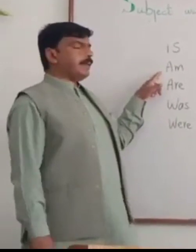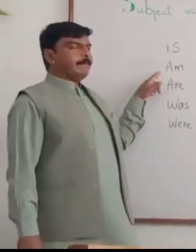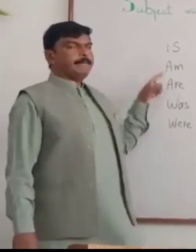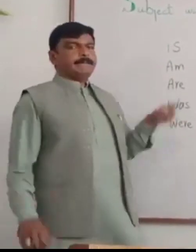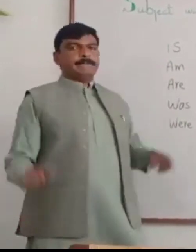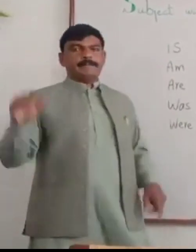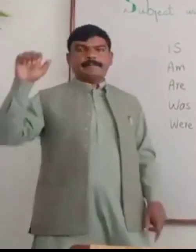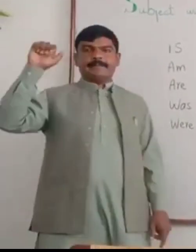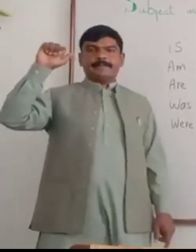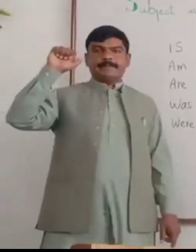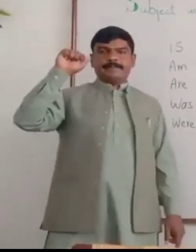am